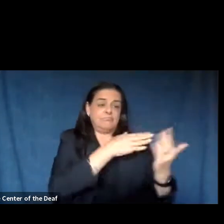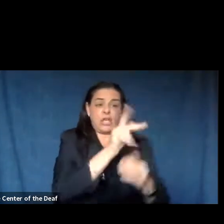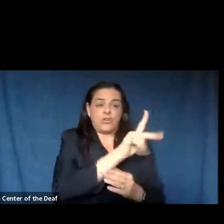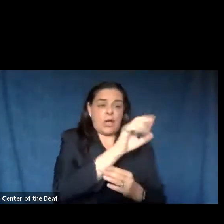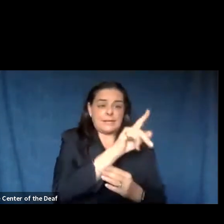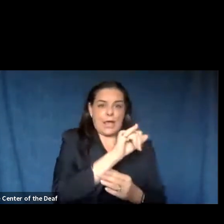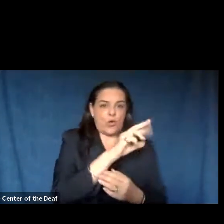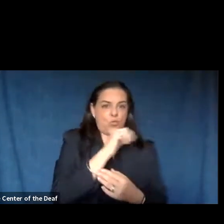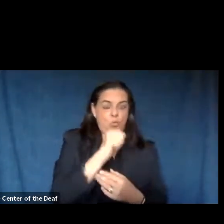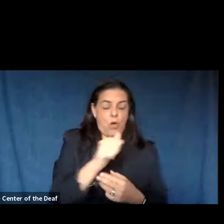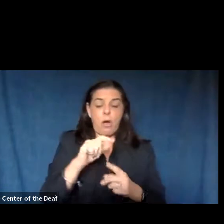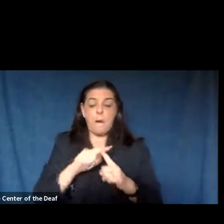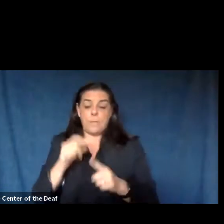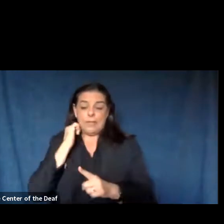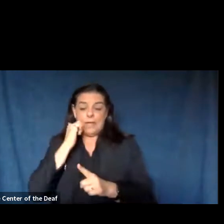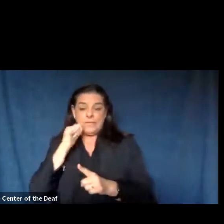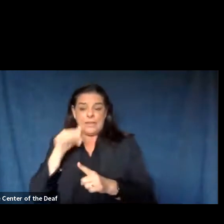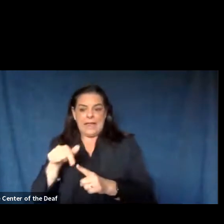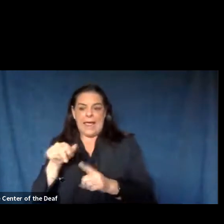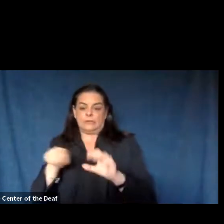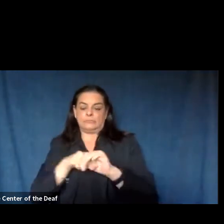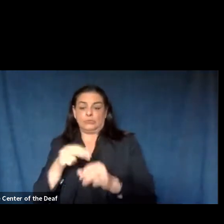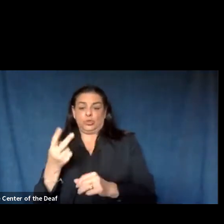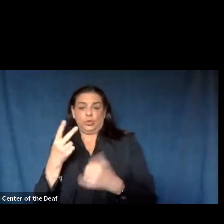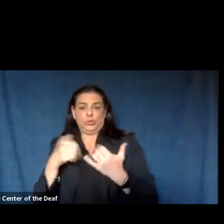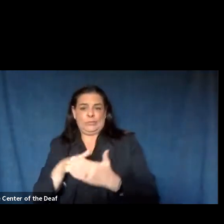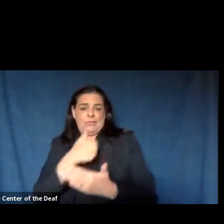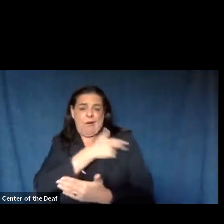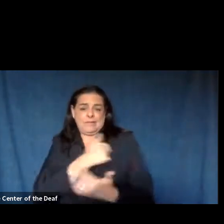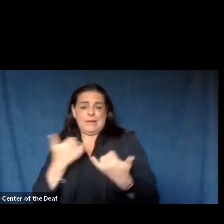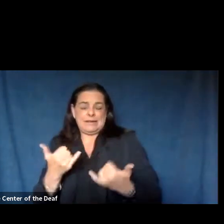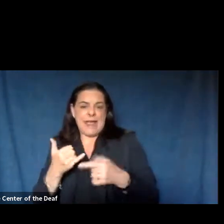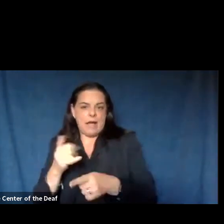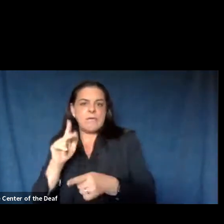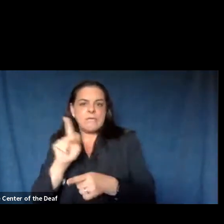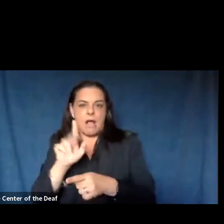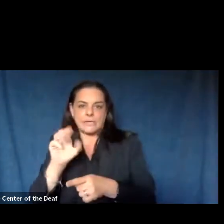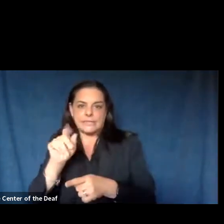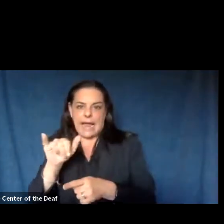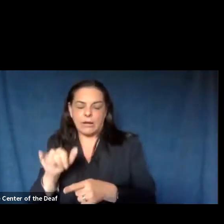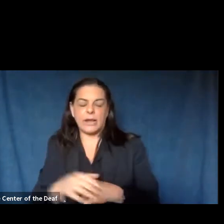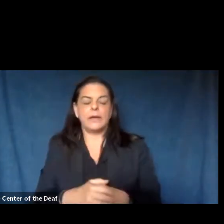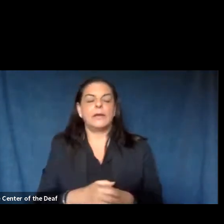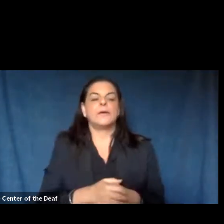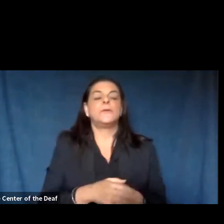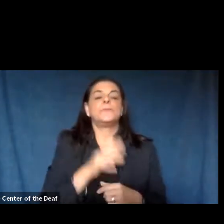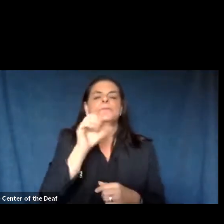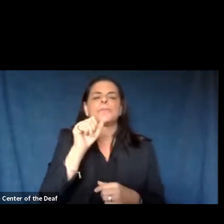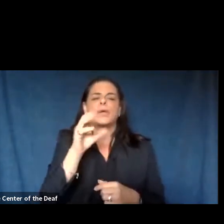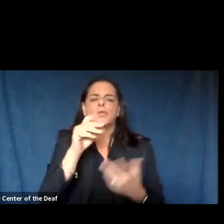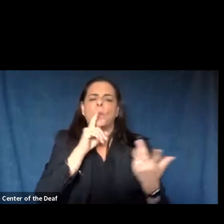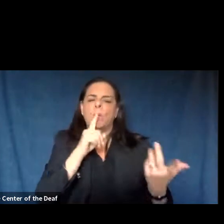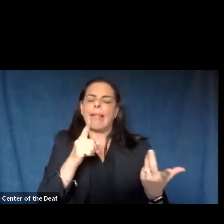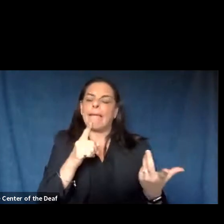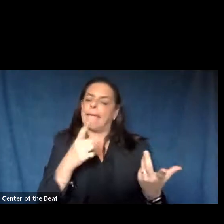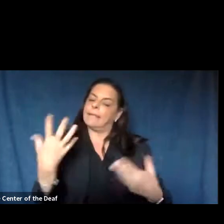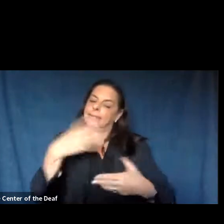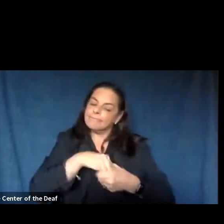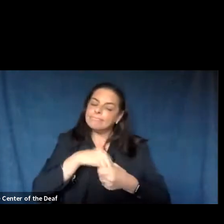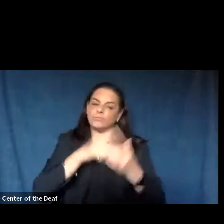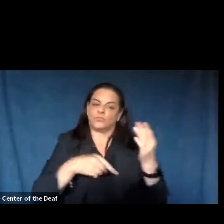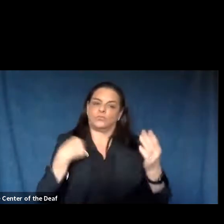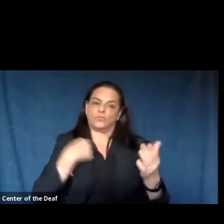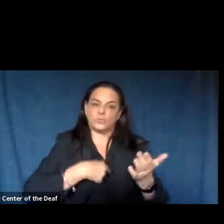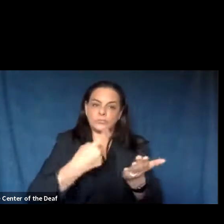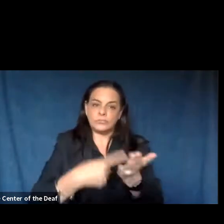they live in any other county, they're in any of those 19 hospitals in those 16 counties. So it's included in what we're talking